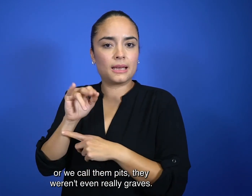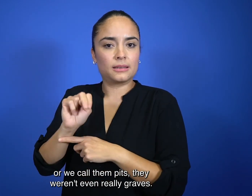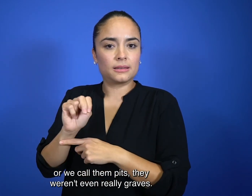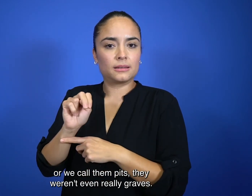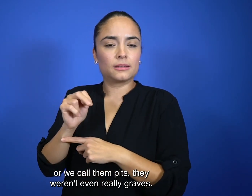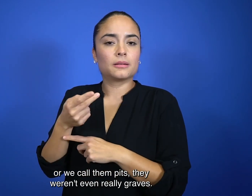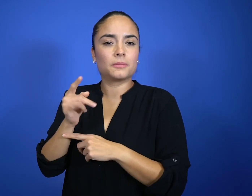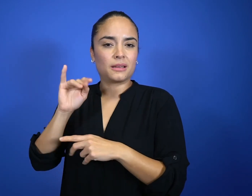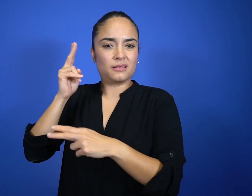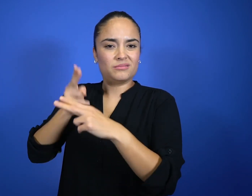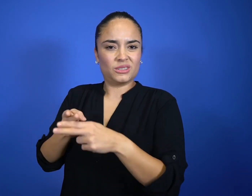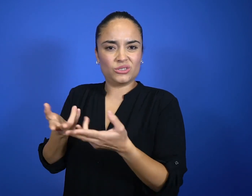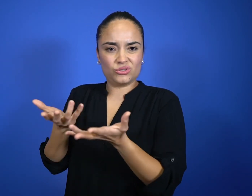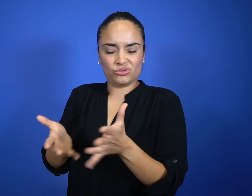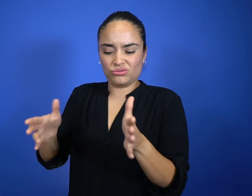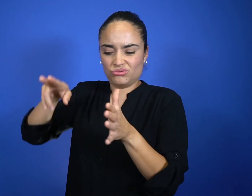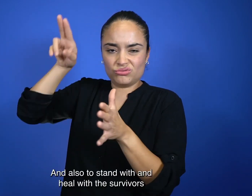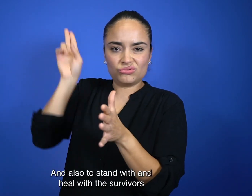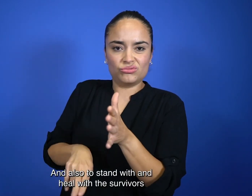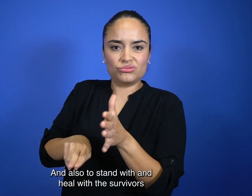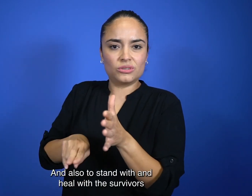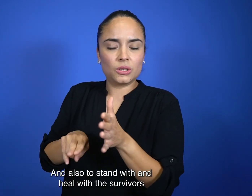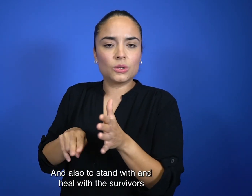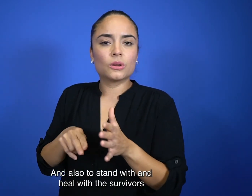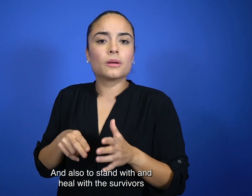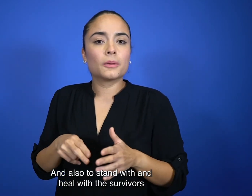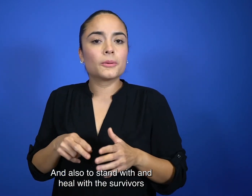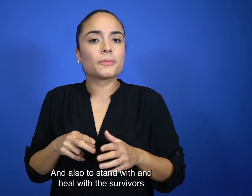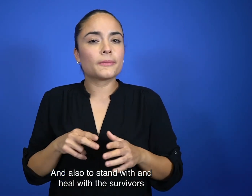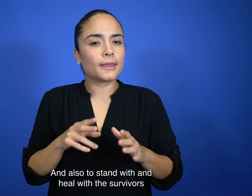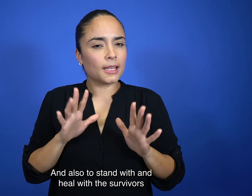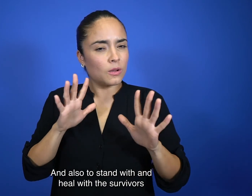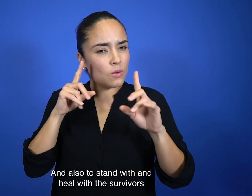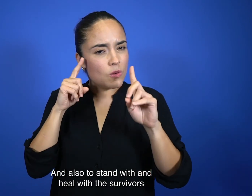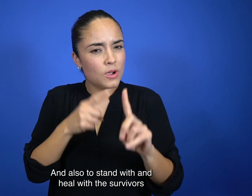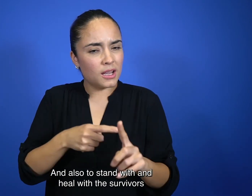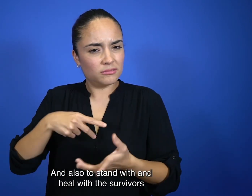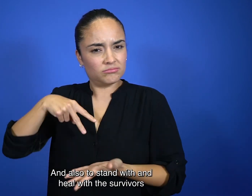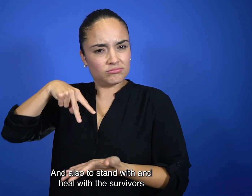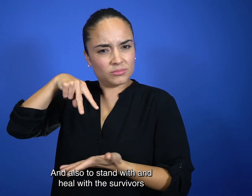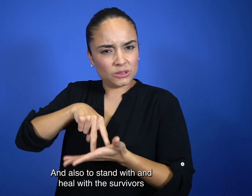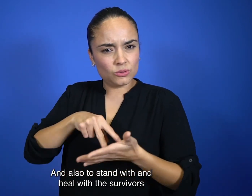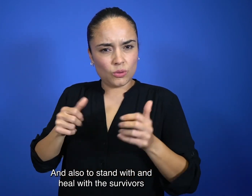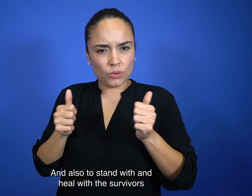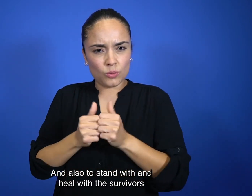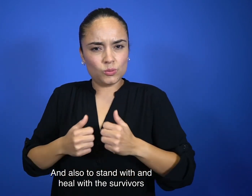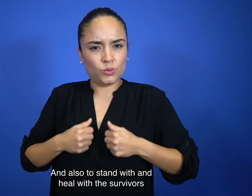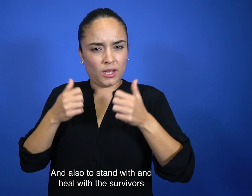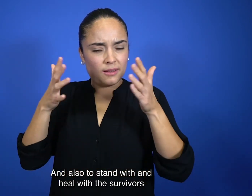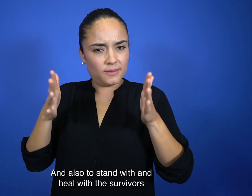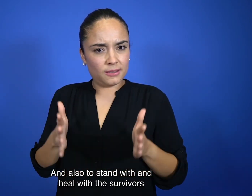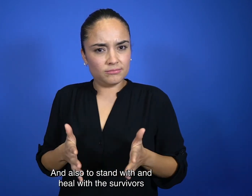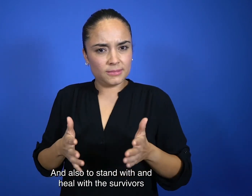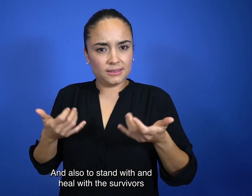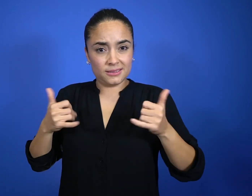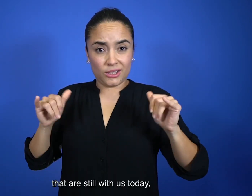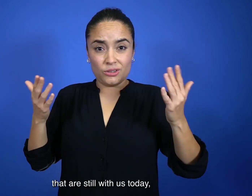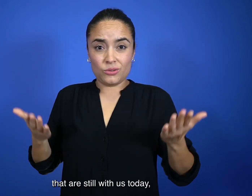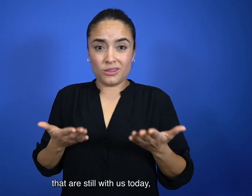graves. And also to stand with and heal with the survivors that are